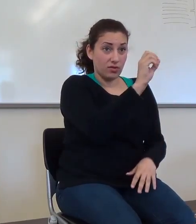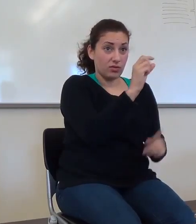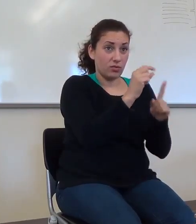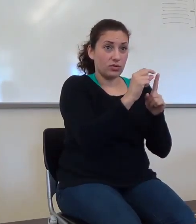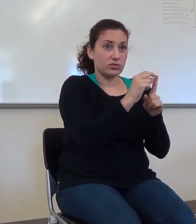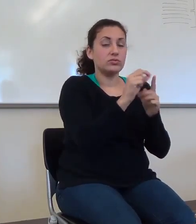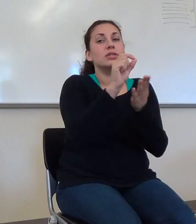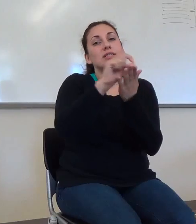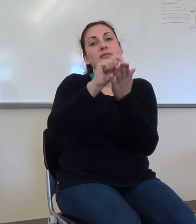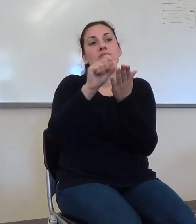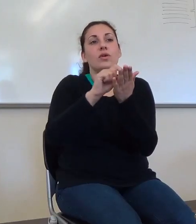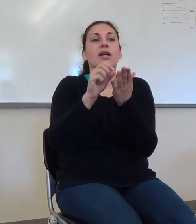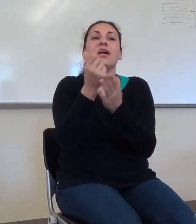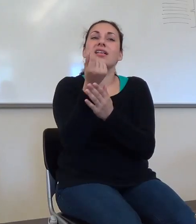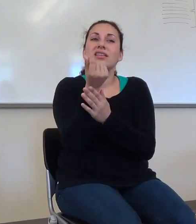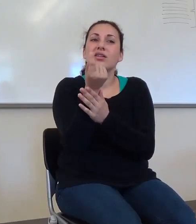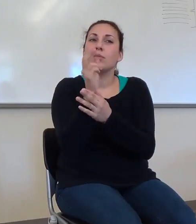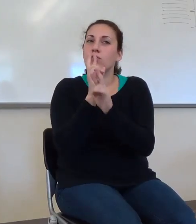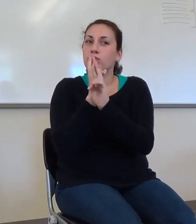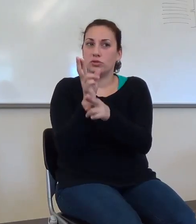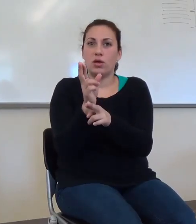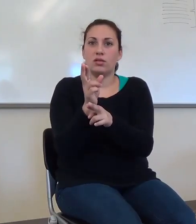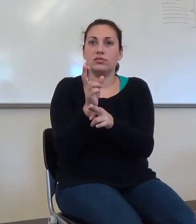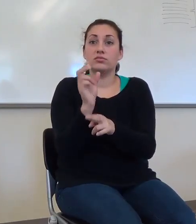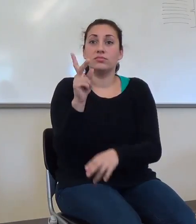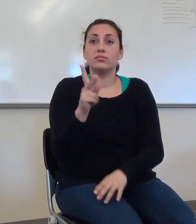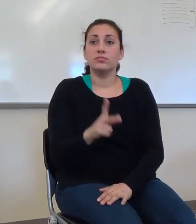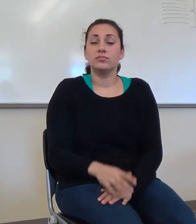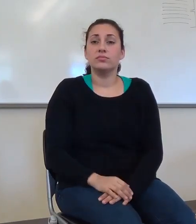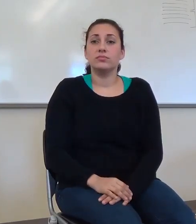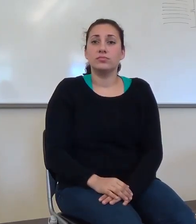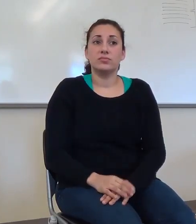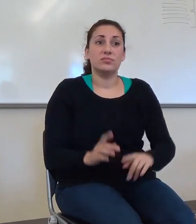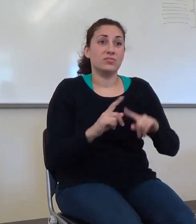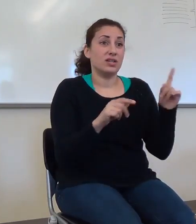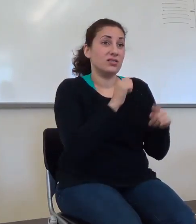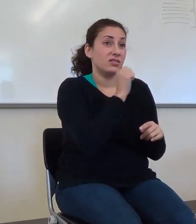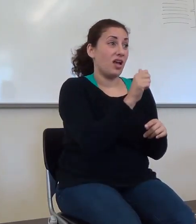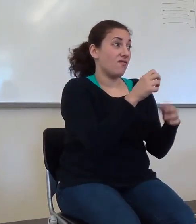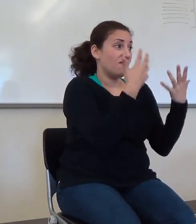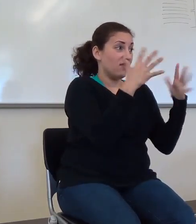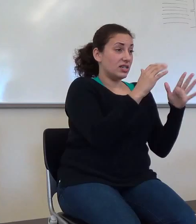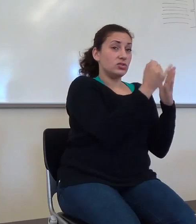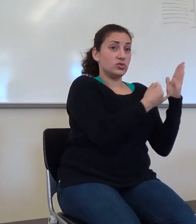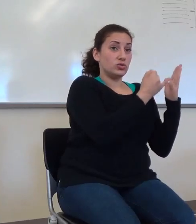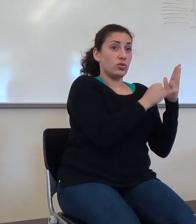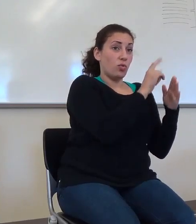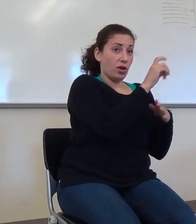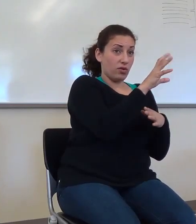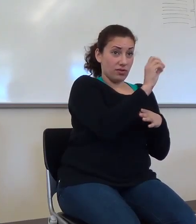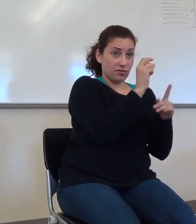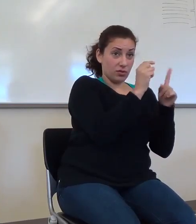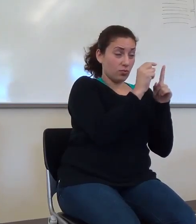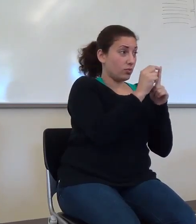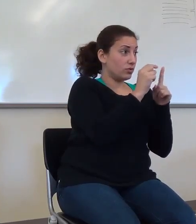this. You have to respond to this in some way. But if you don't fill up 150 pages on this, then